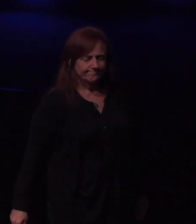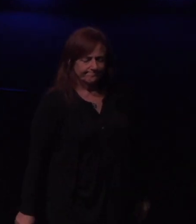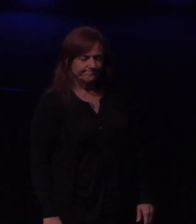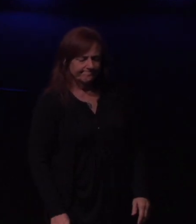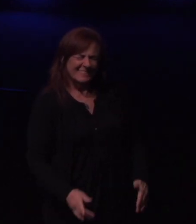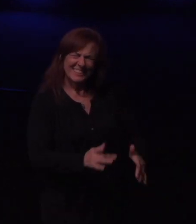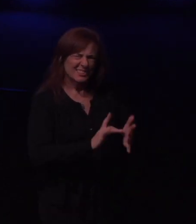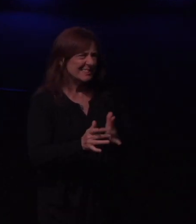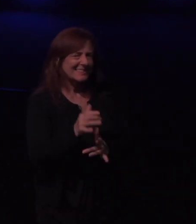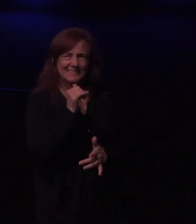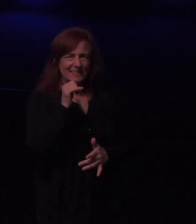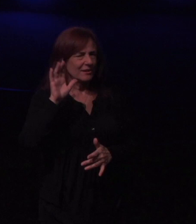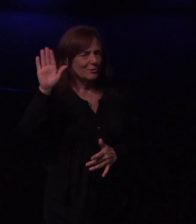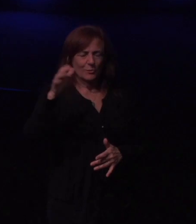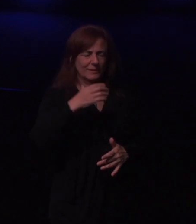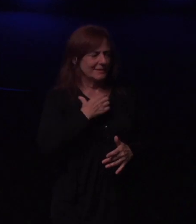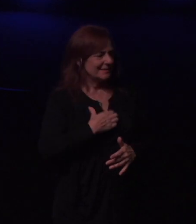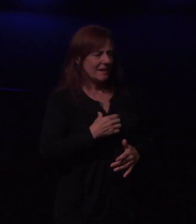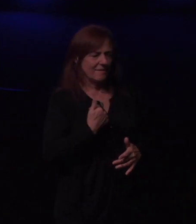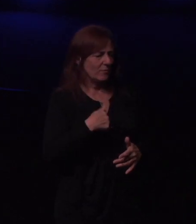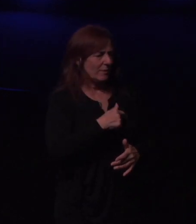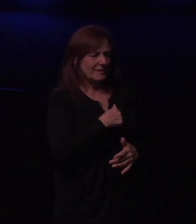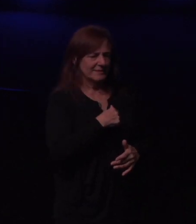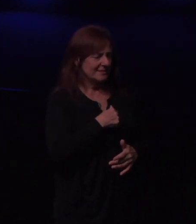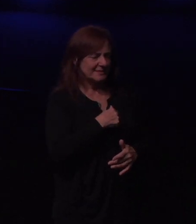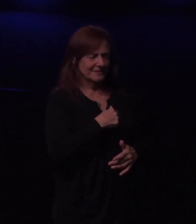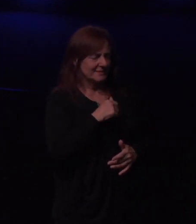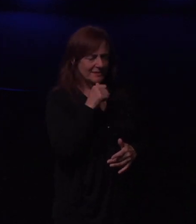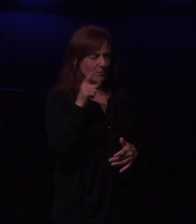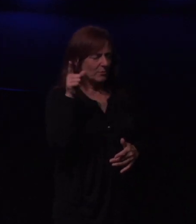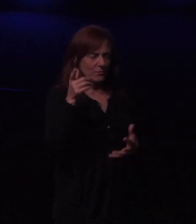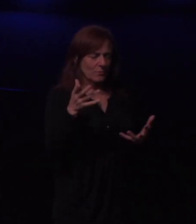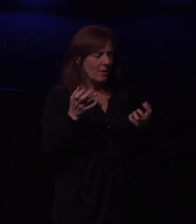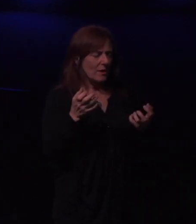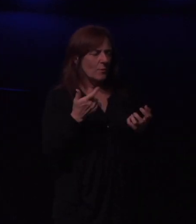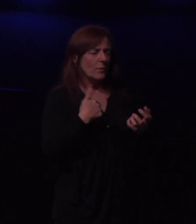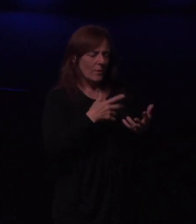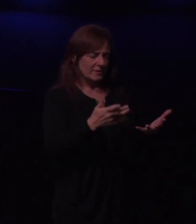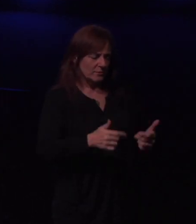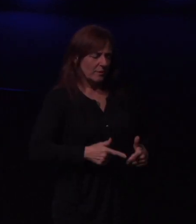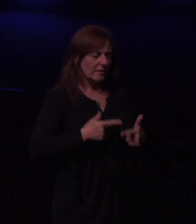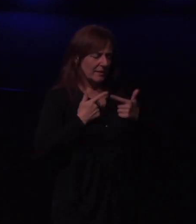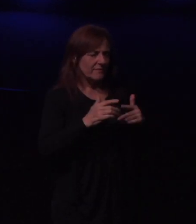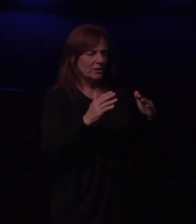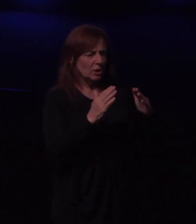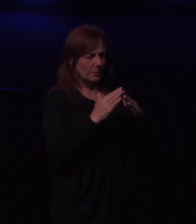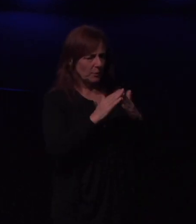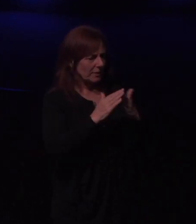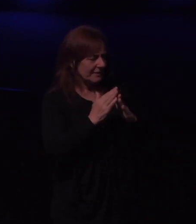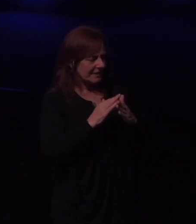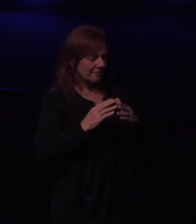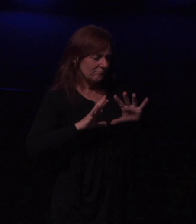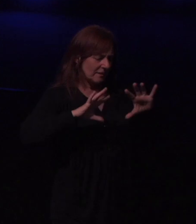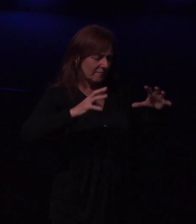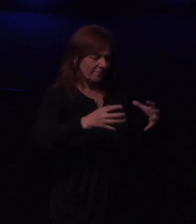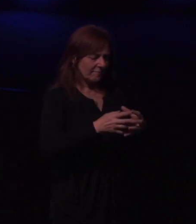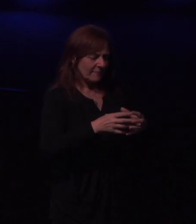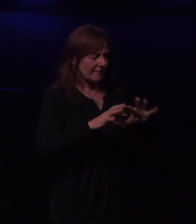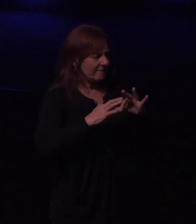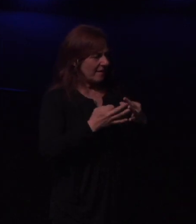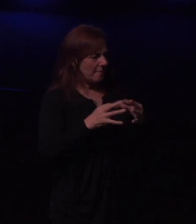And Jesus, that's not your desire for us at all. We're meant to live in community. We're meant to live in a family.